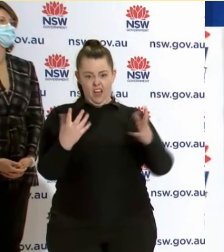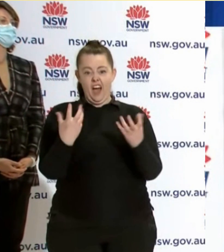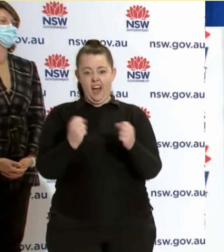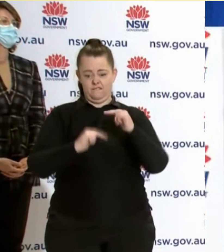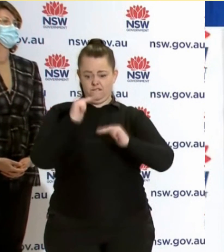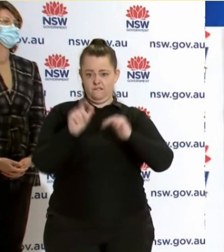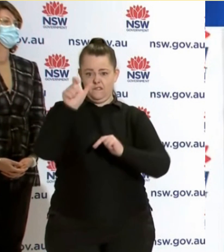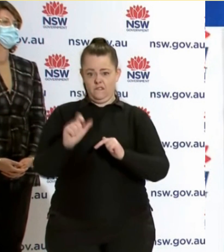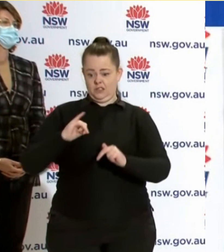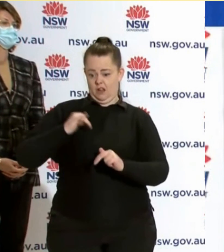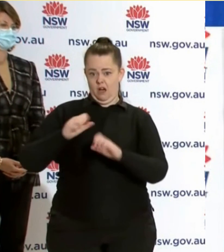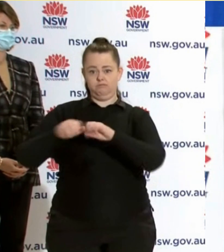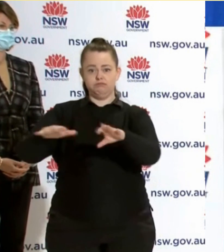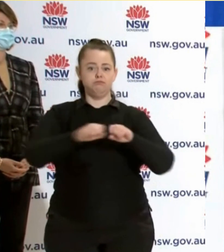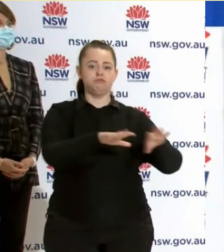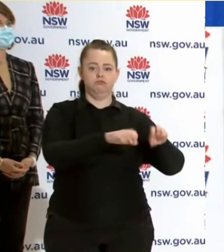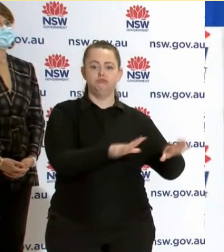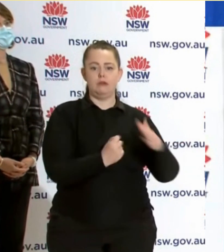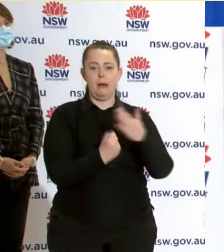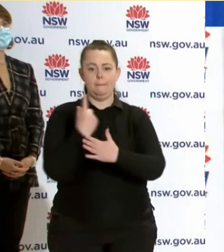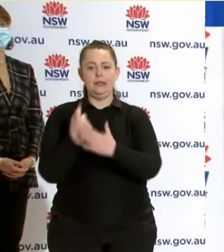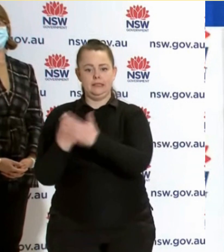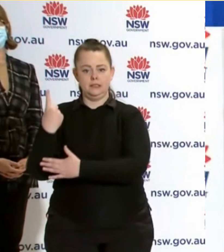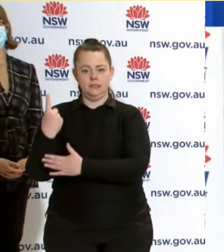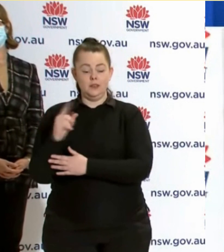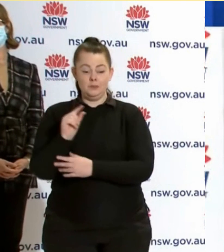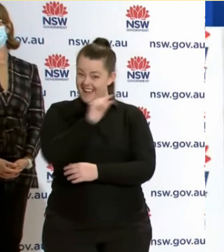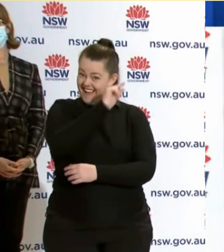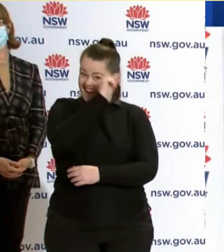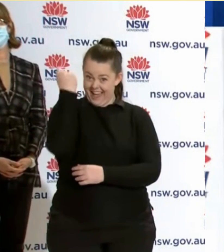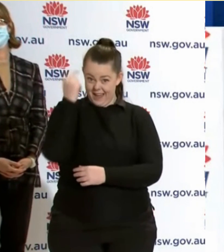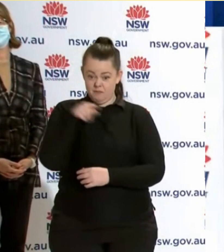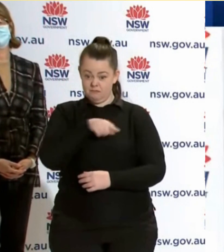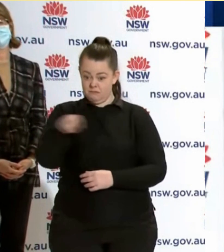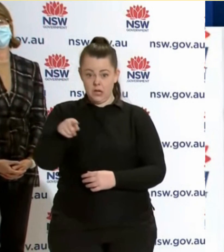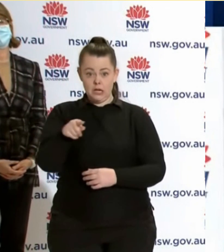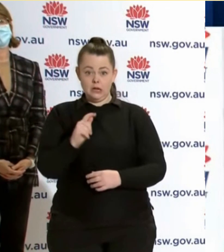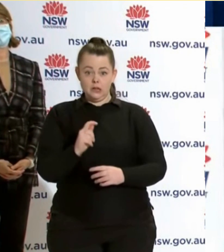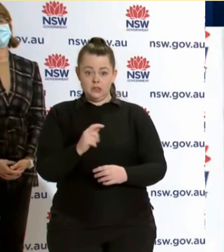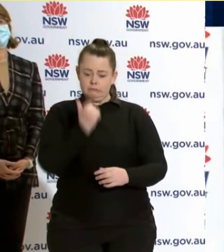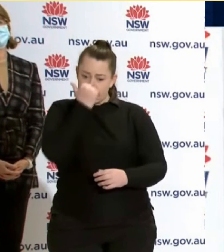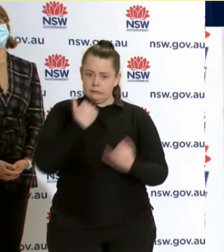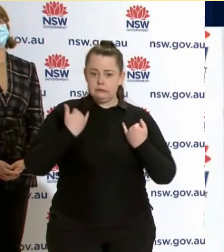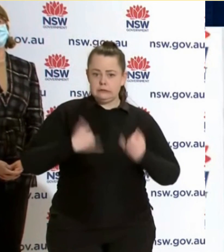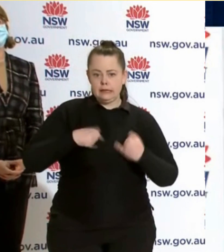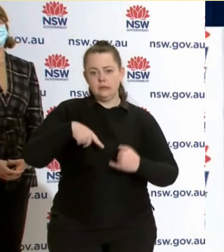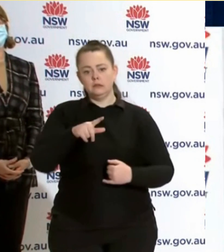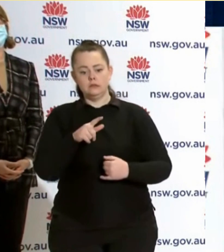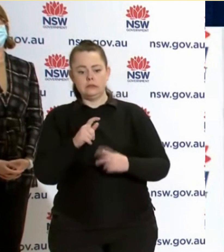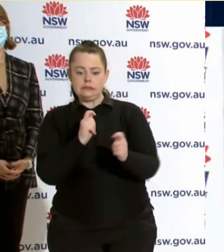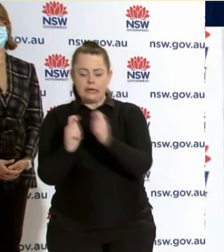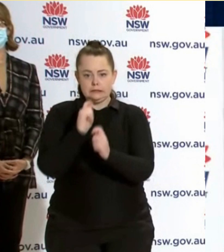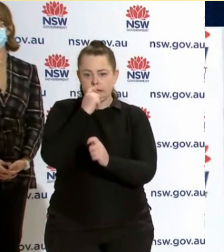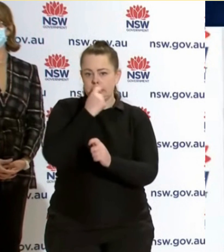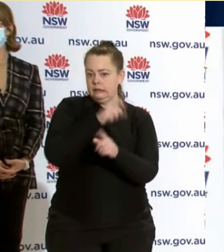strict requirements on industry in relation to testing and vaccination, and of course everything's up for consideration. If there continues